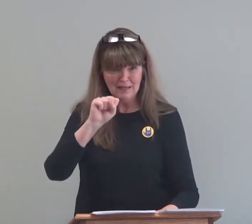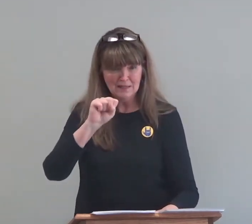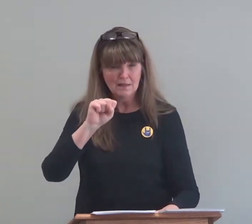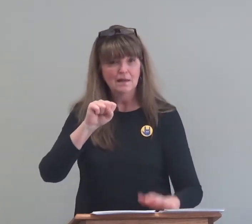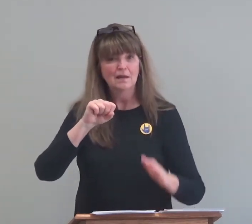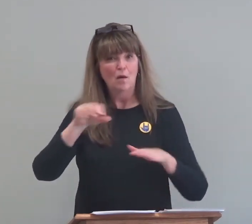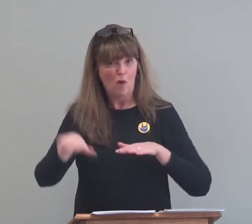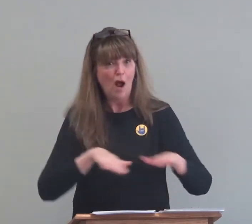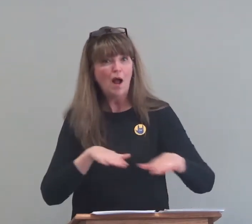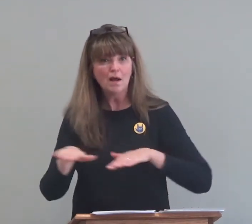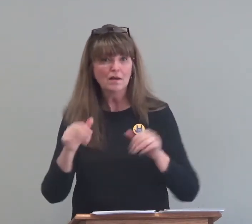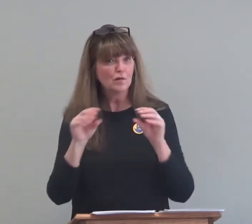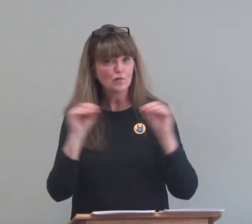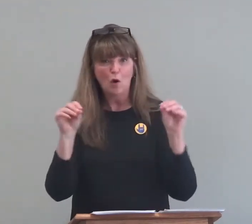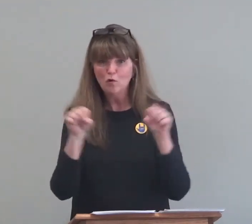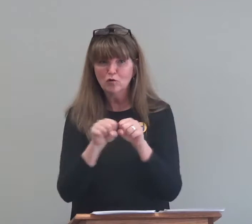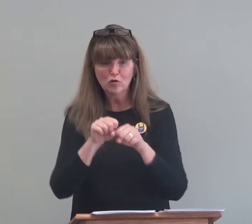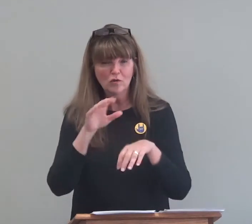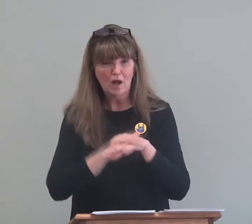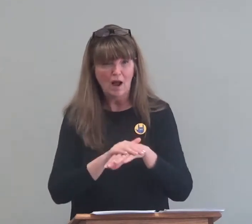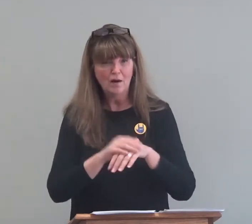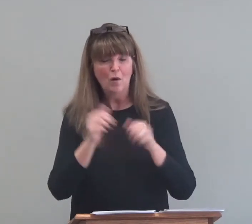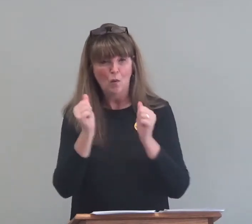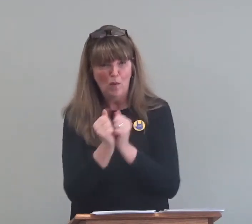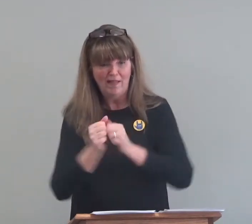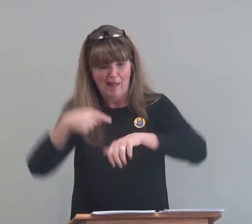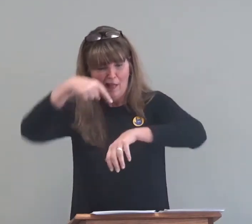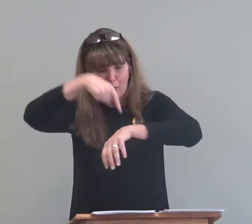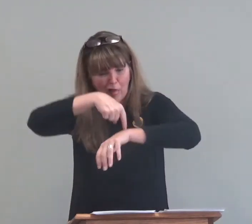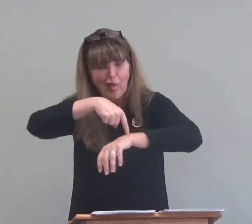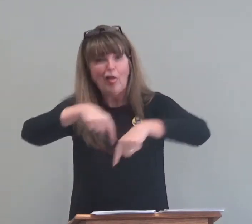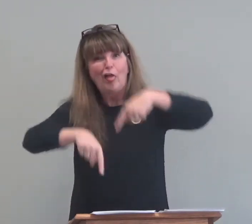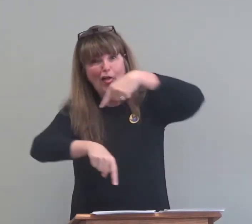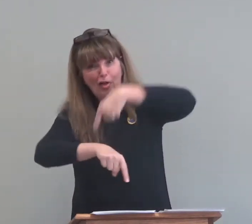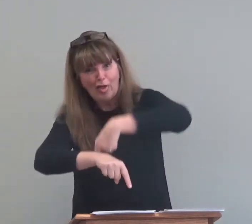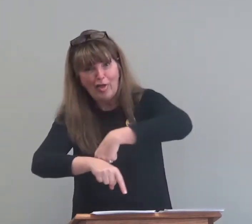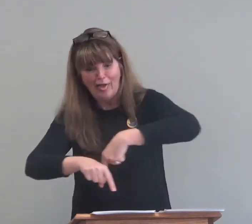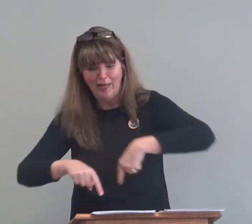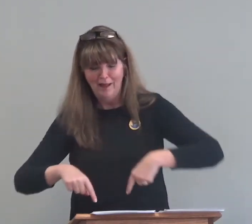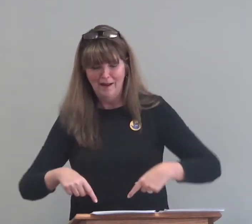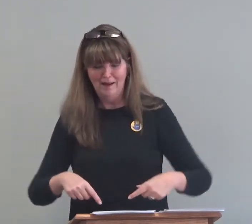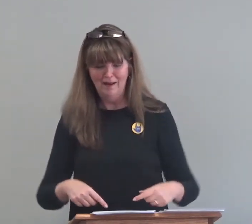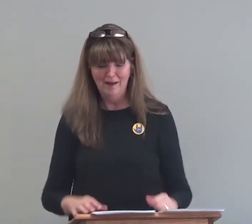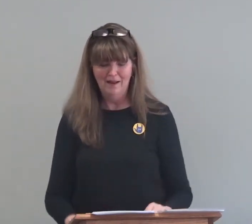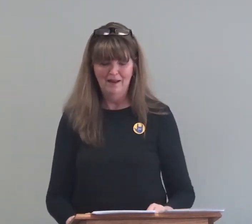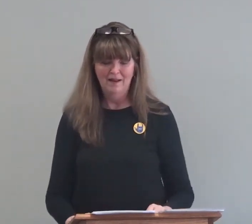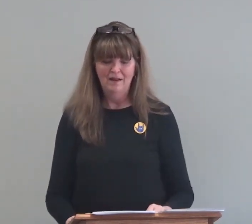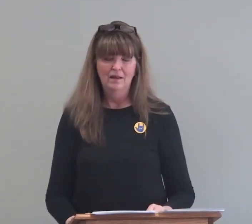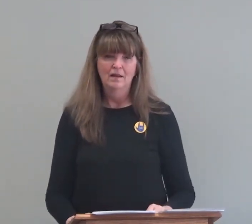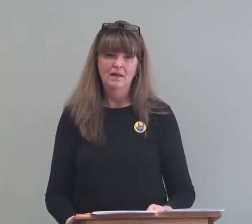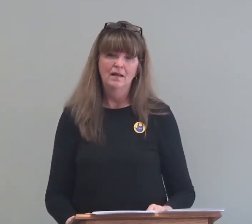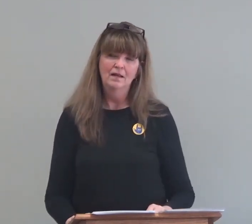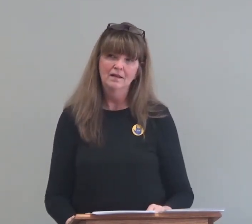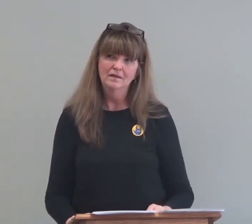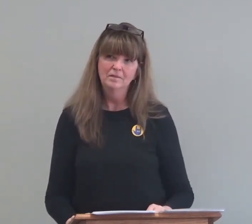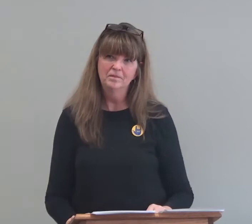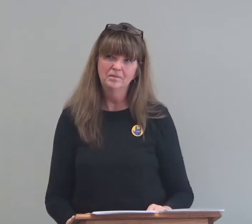And then Jesus was able to walk to Emmaus with no shoes, with nails sticking out of his hands and